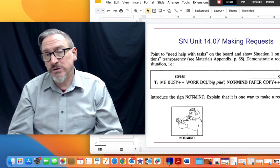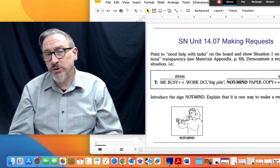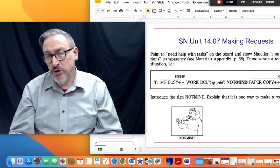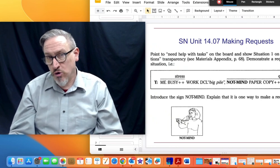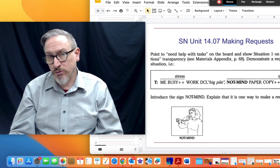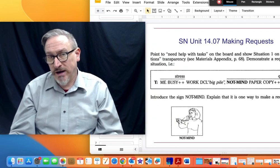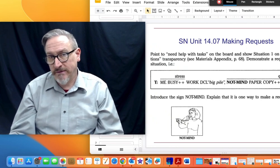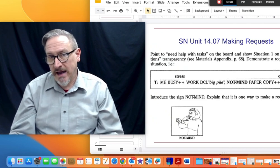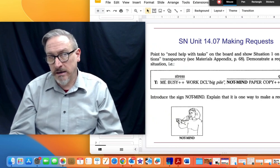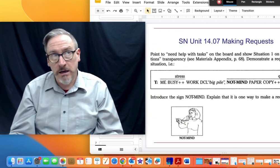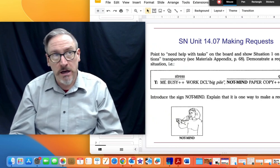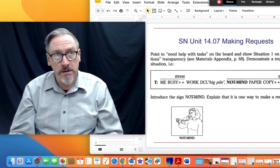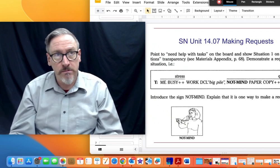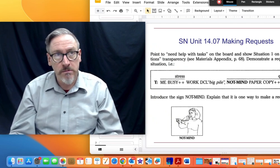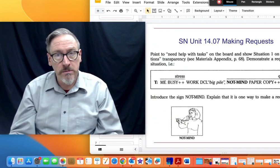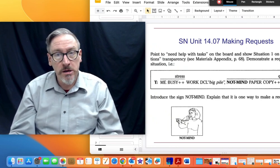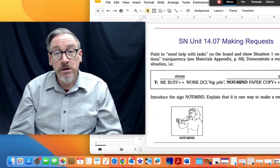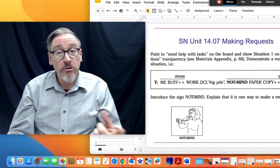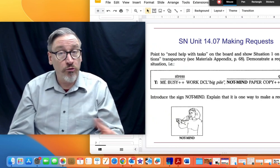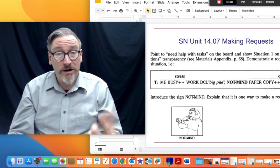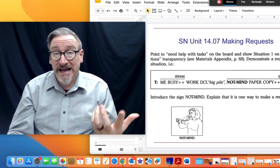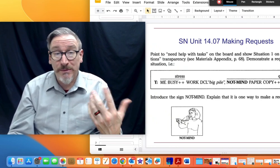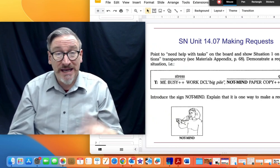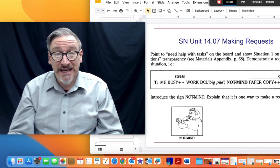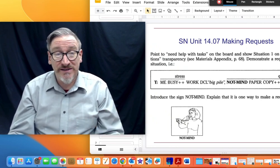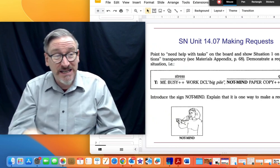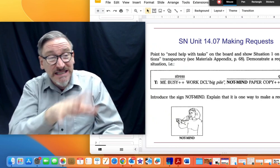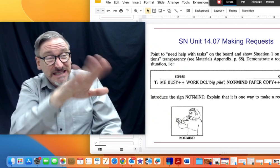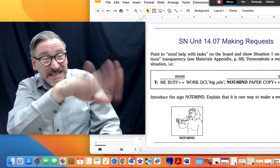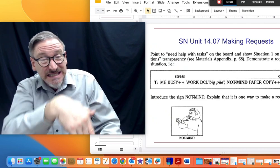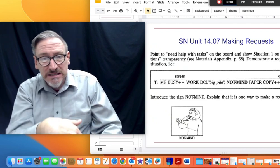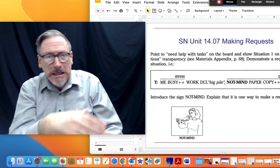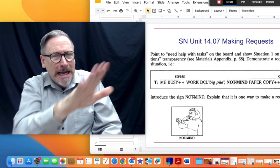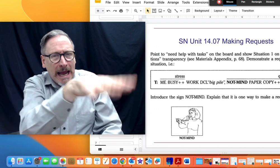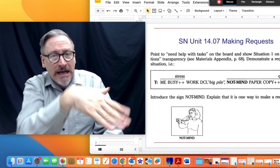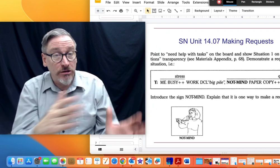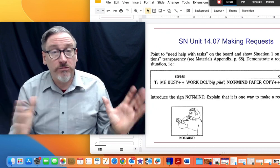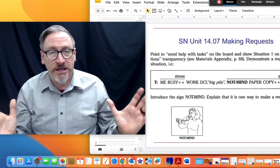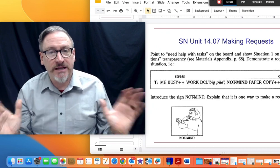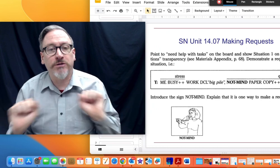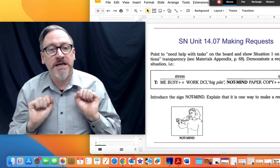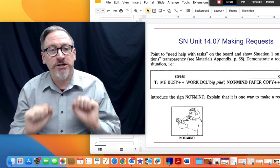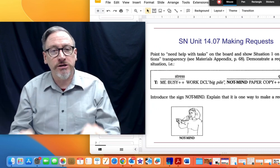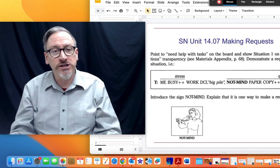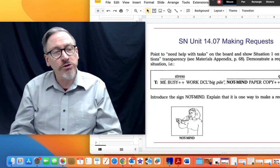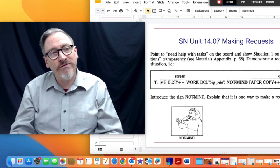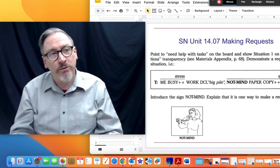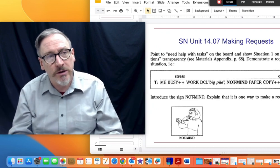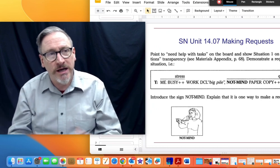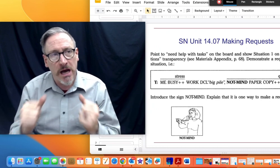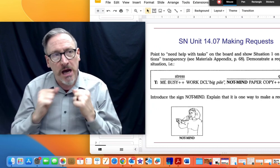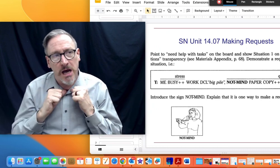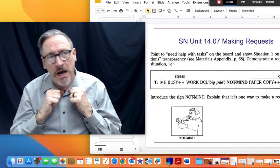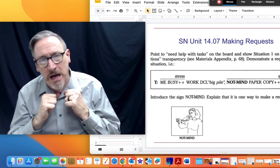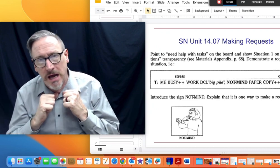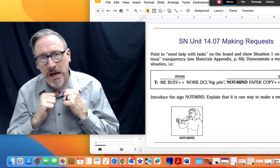you to get used to incorporating that. Right at the beginning of a sentence, hey, to get their attention, because so often